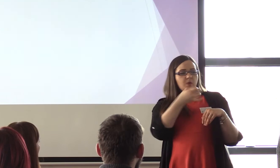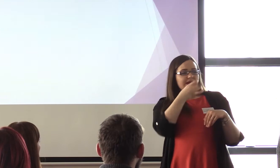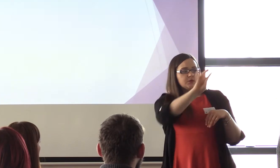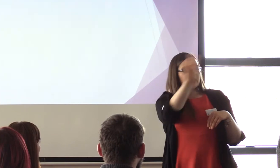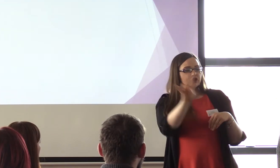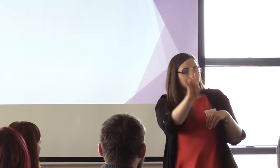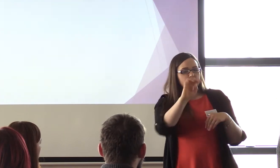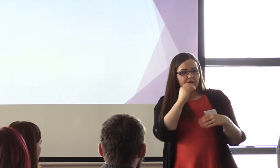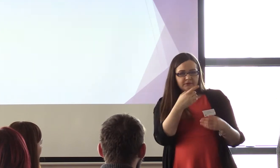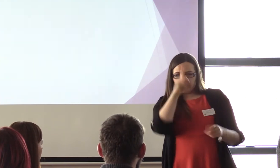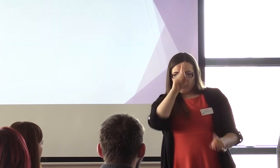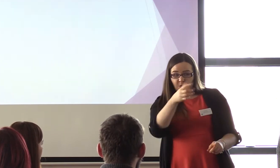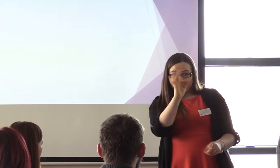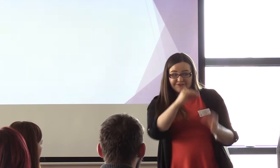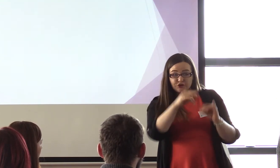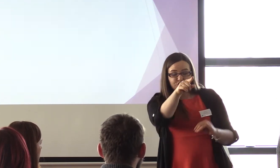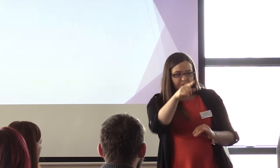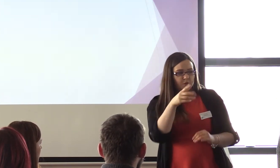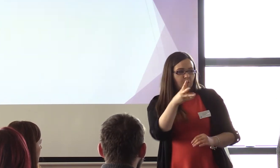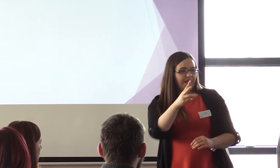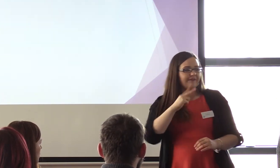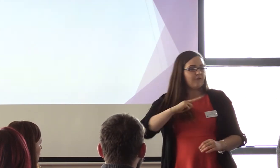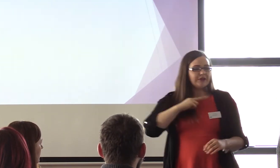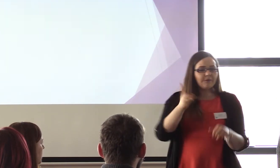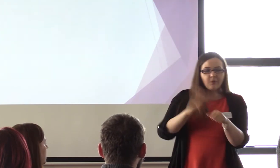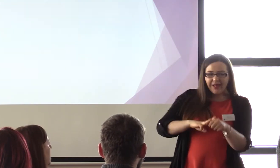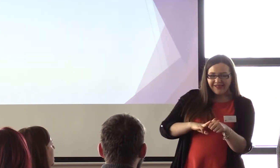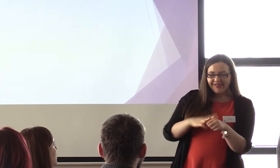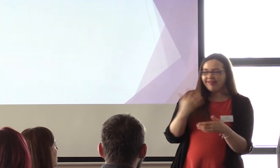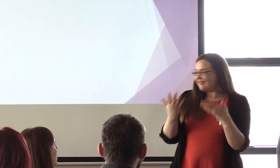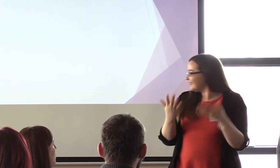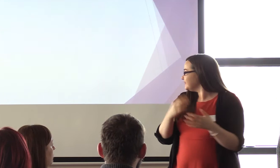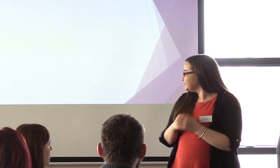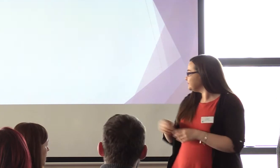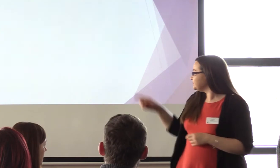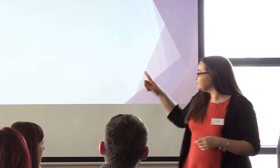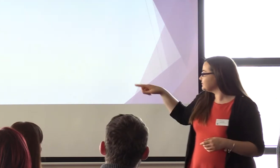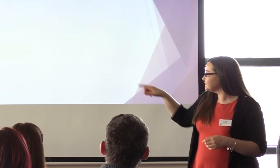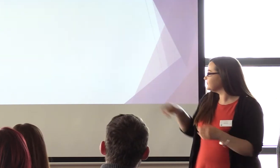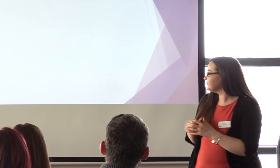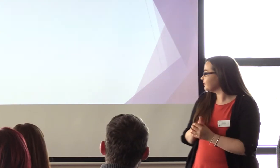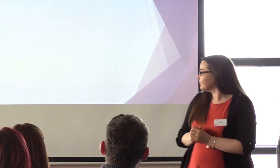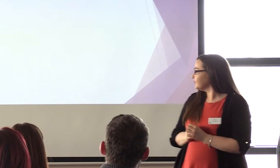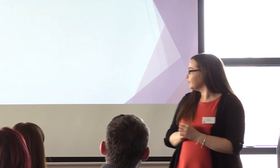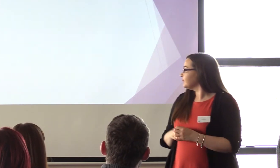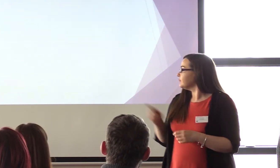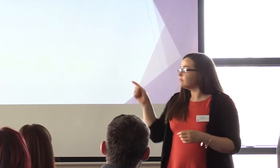the interpreter, they would be less likely to ask a question because they're not sure if the interpreter would represent them correctly when voicing them